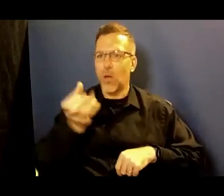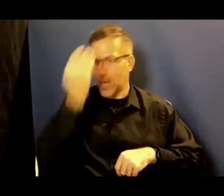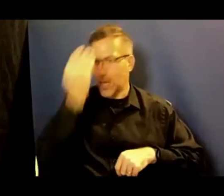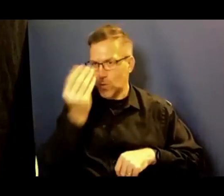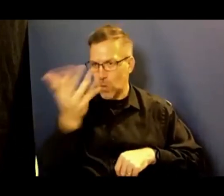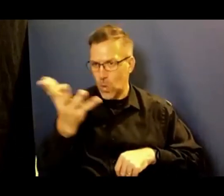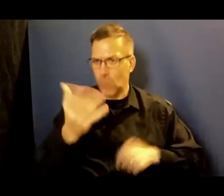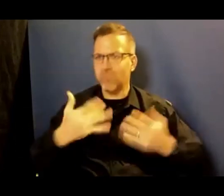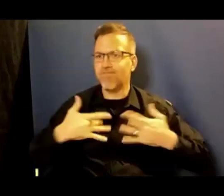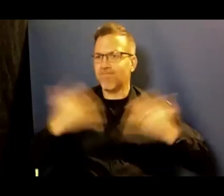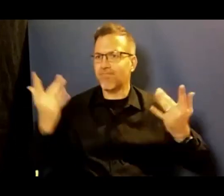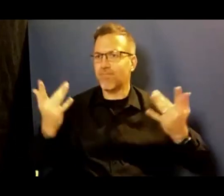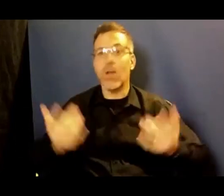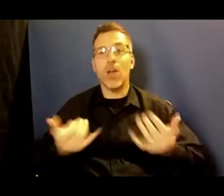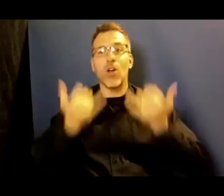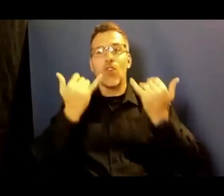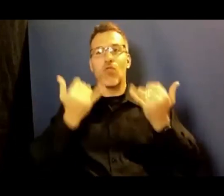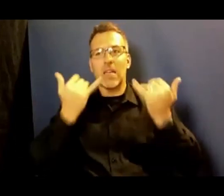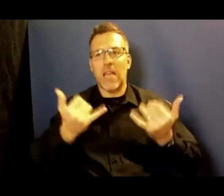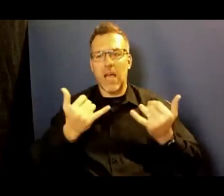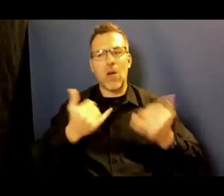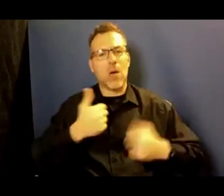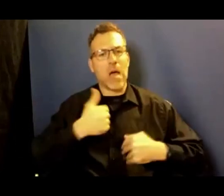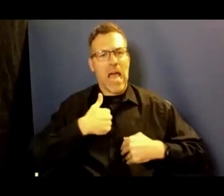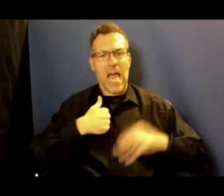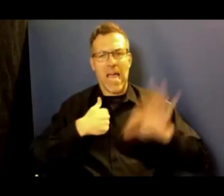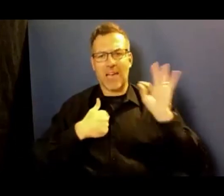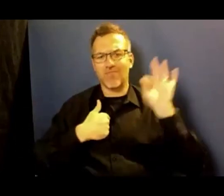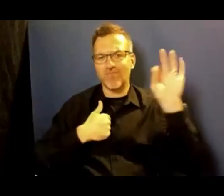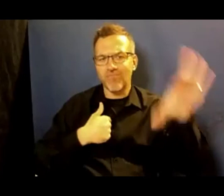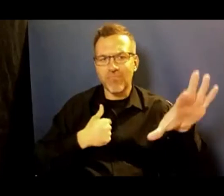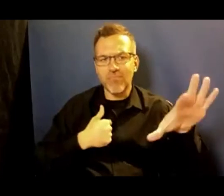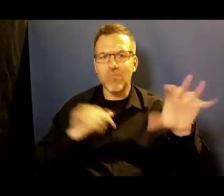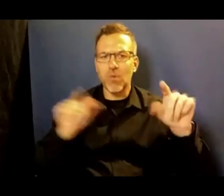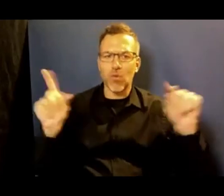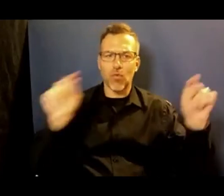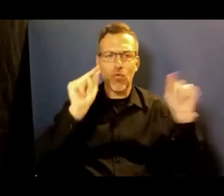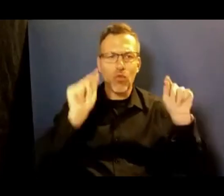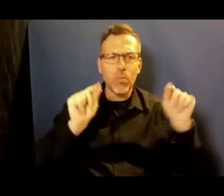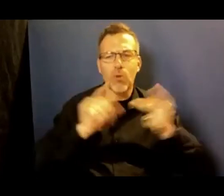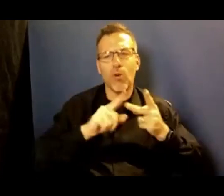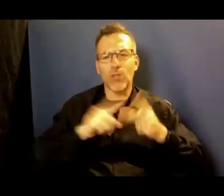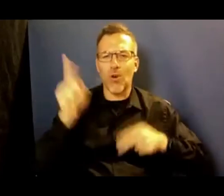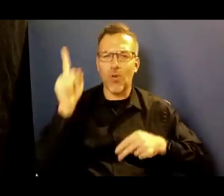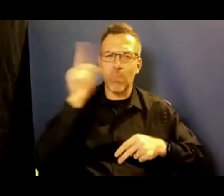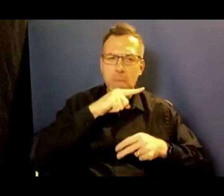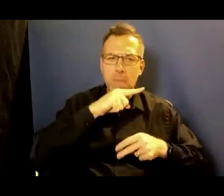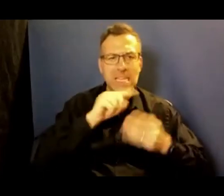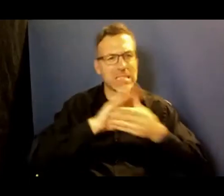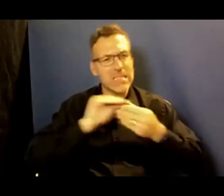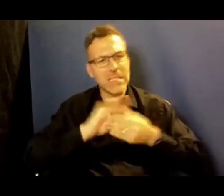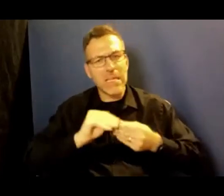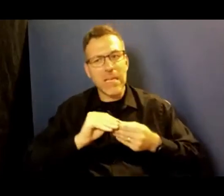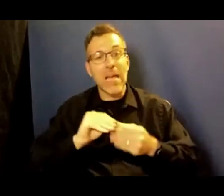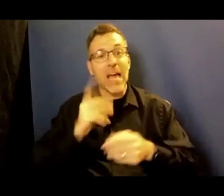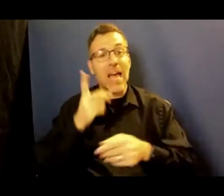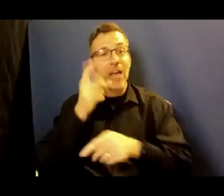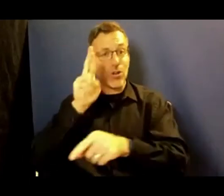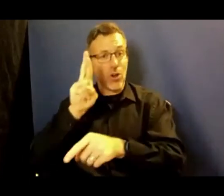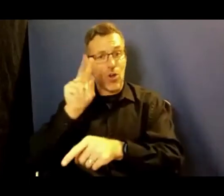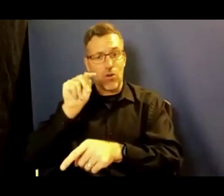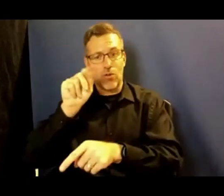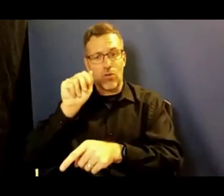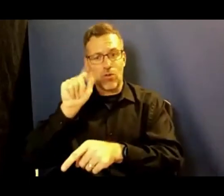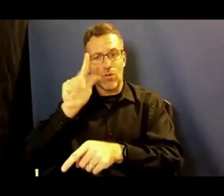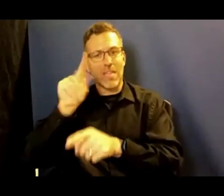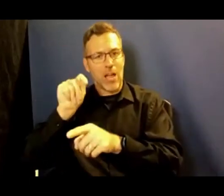we're sharing some statements, rumors, or myths with Dr. Talbot, and she's responding to those. And we will have a question and answer